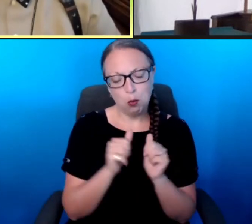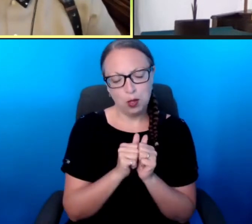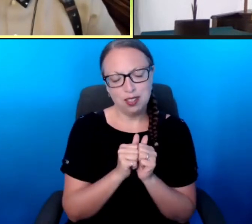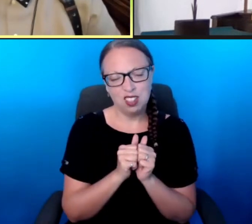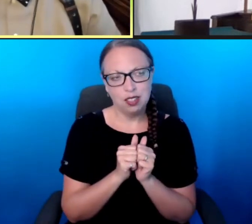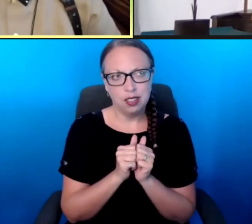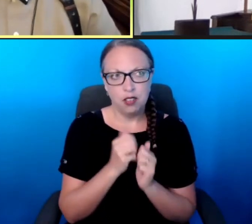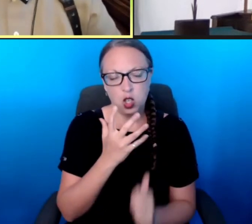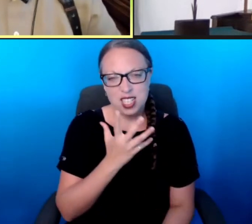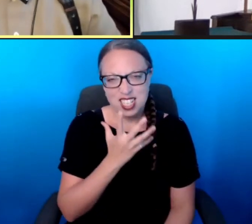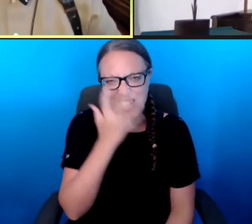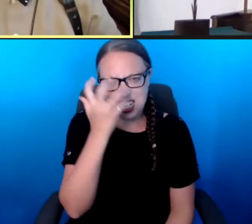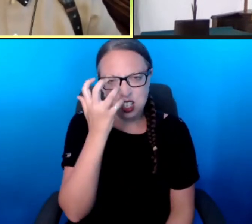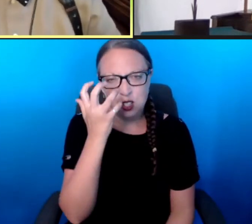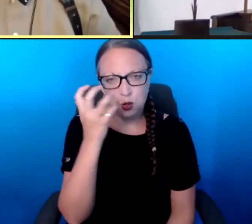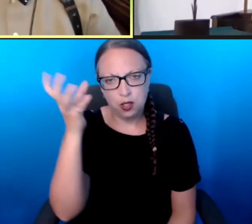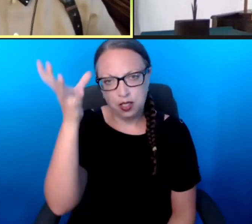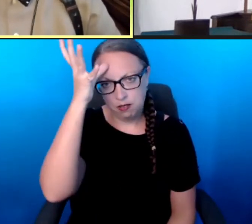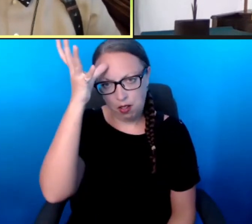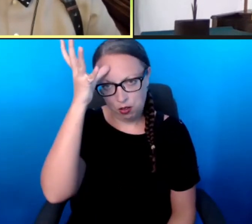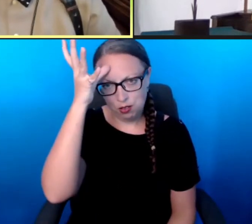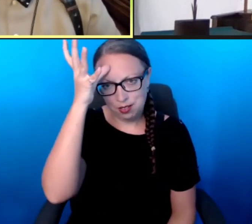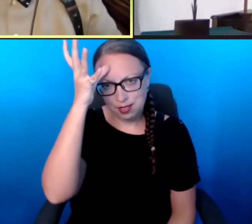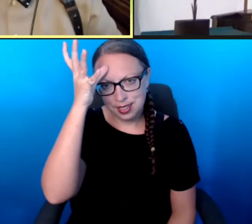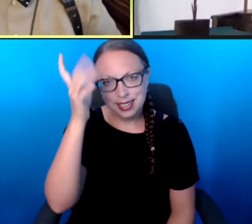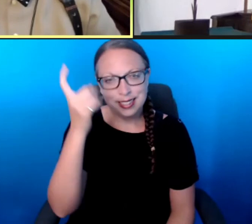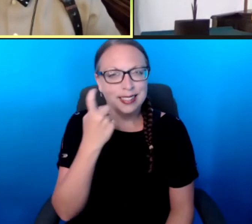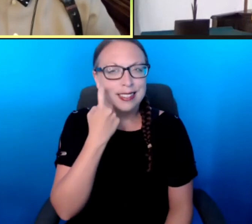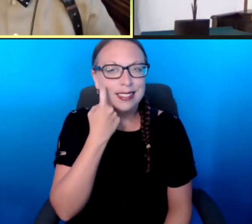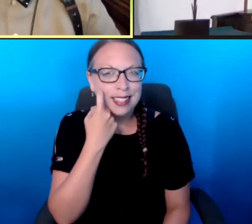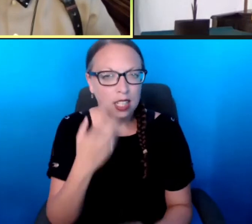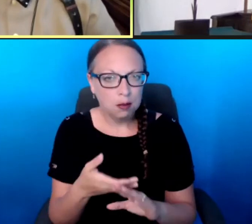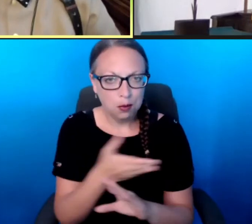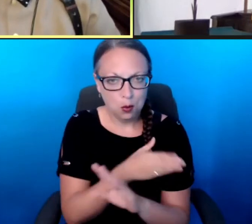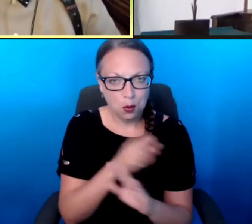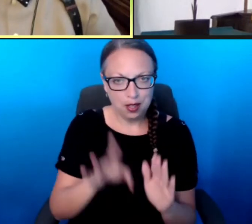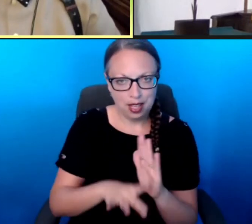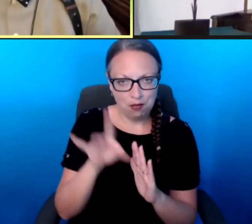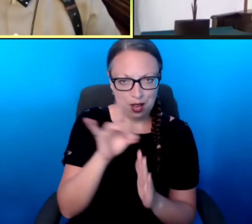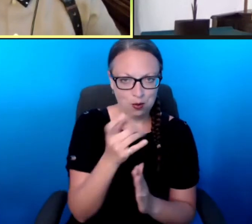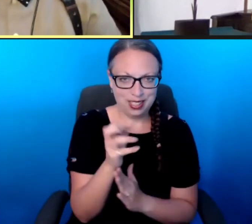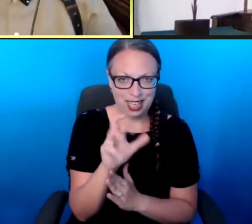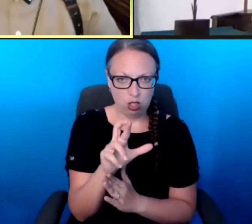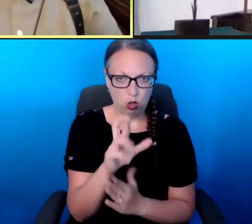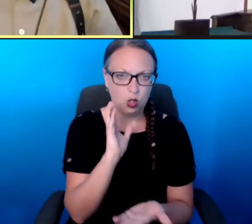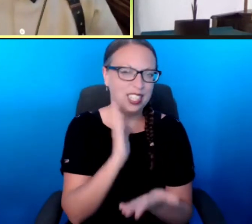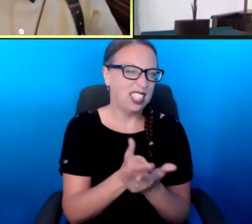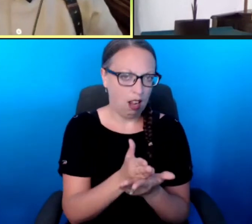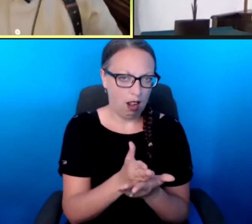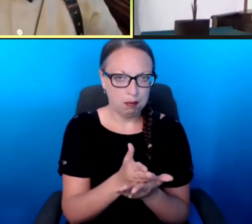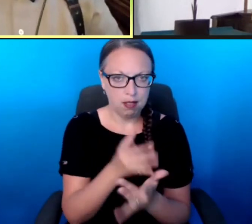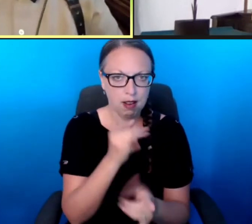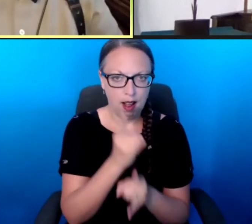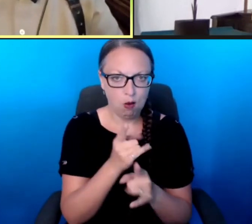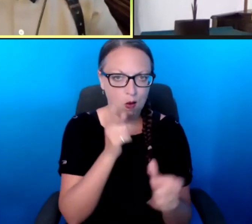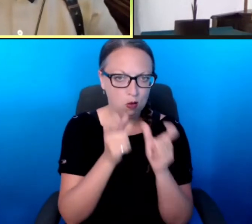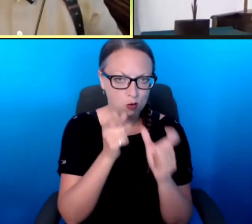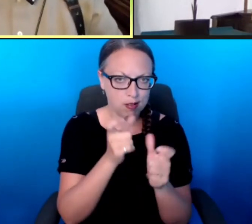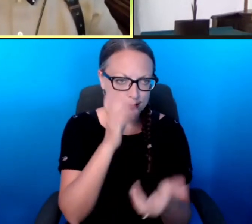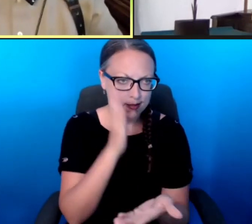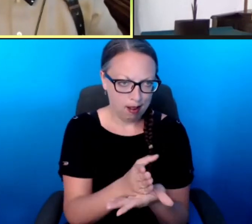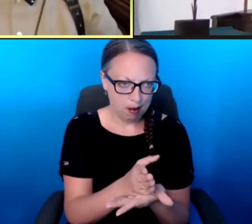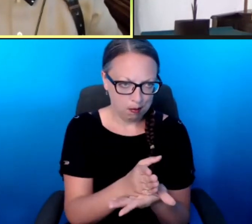father. Just before they discovered cancer, he quit drinking. How old were you then, Jeff? He died when I